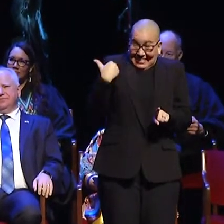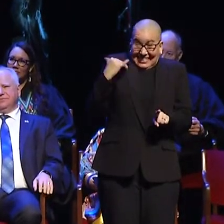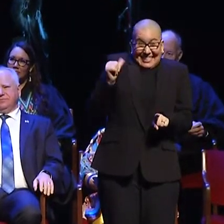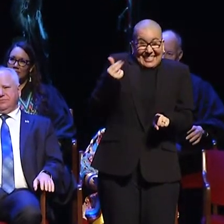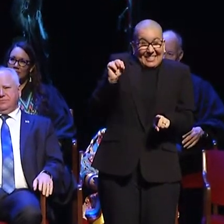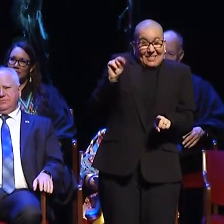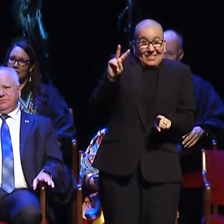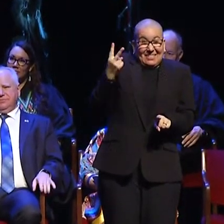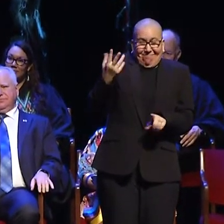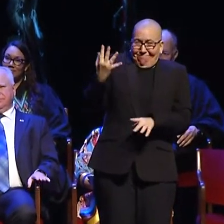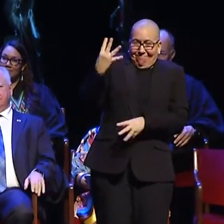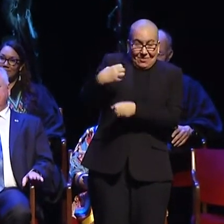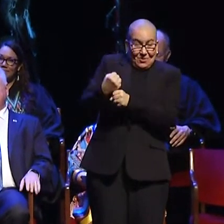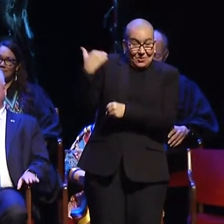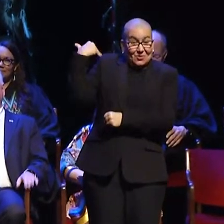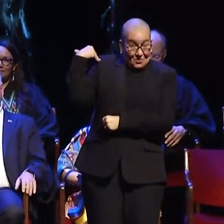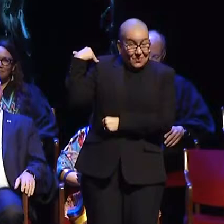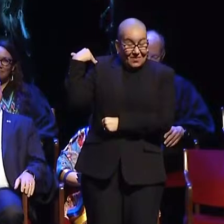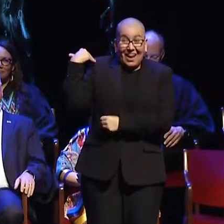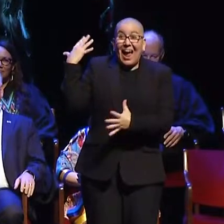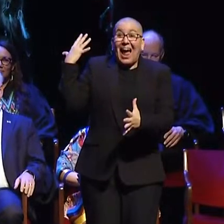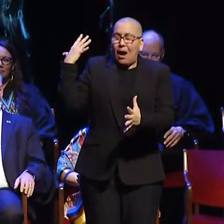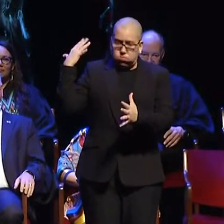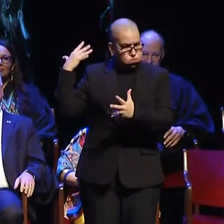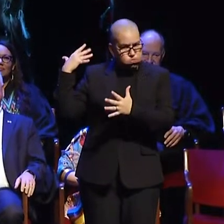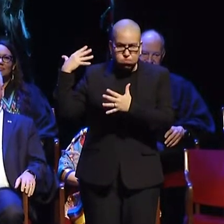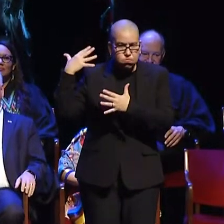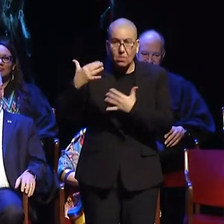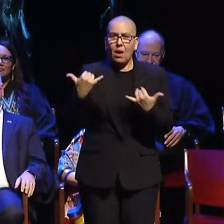difference 4 years makes.